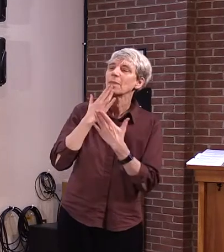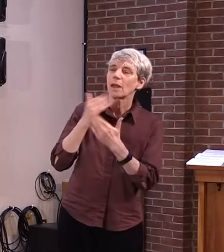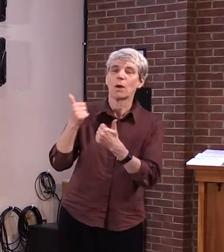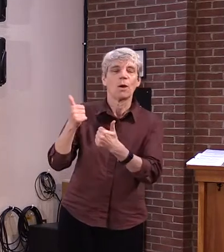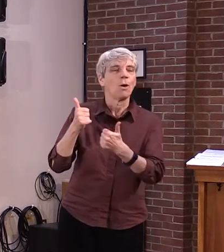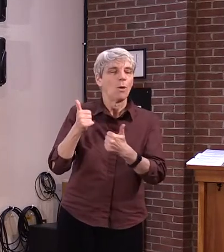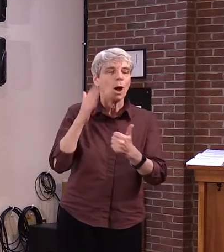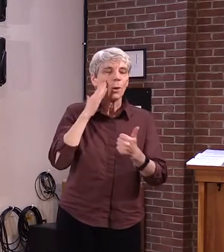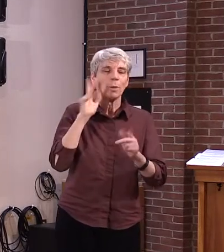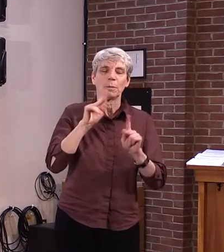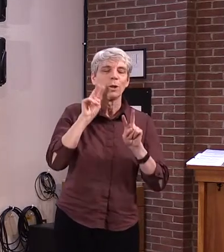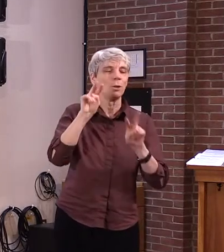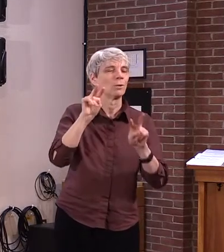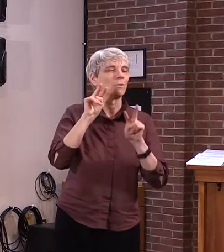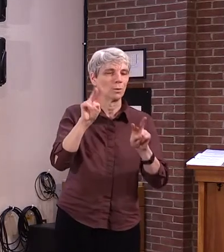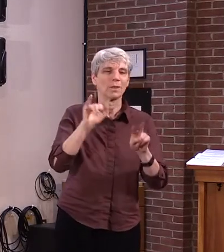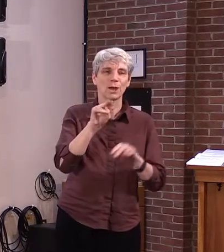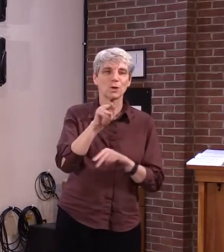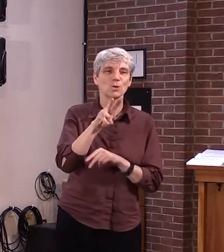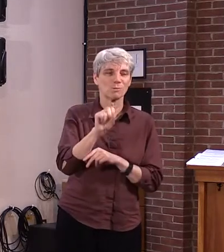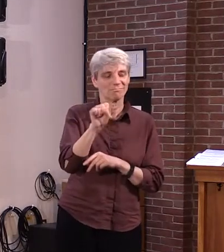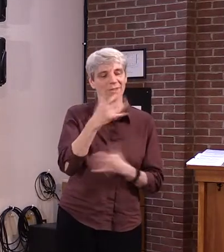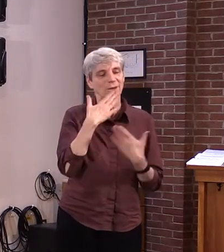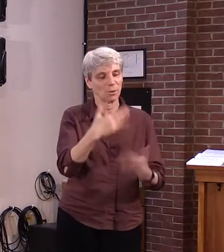will appreciate that, thank you. Yep.